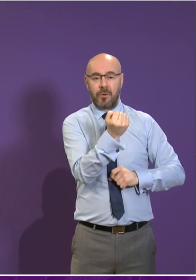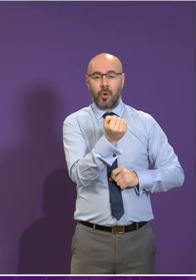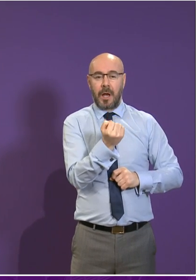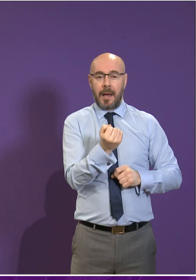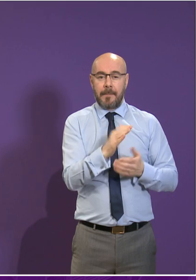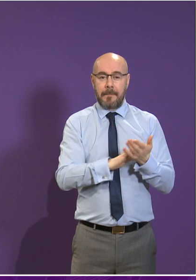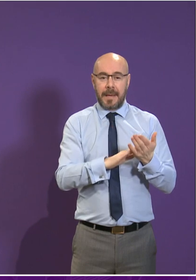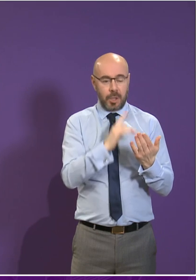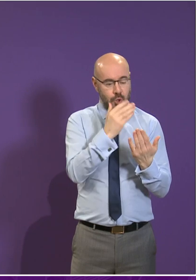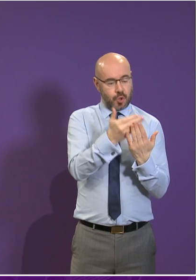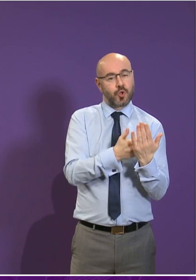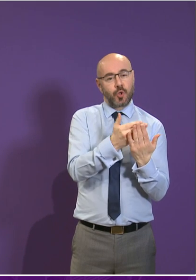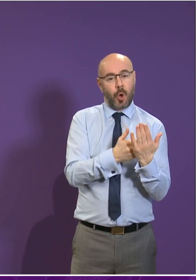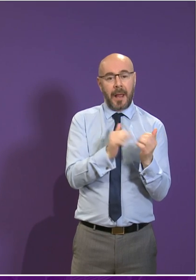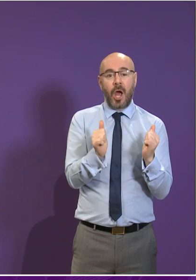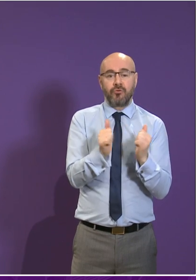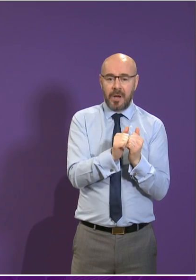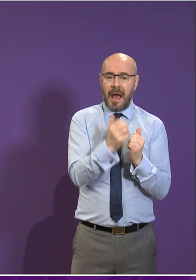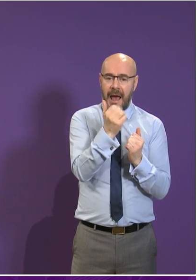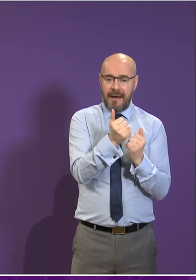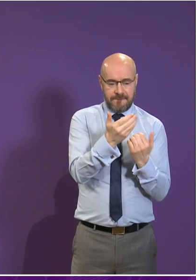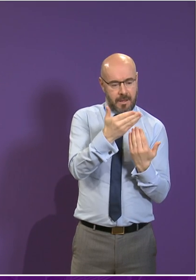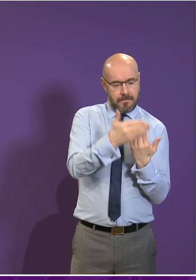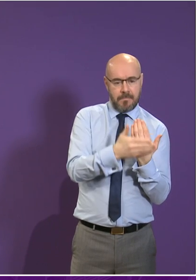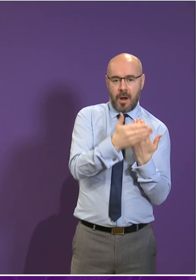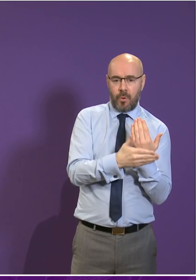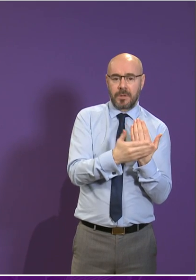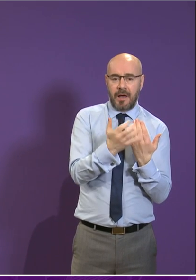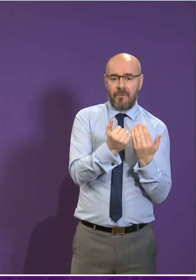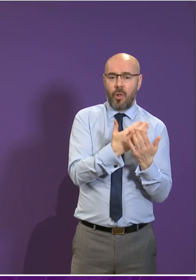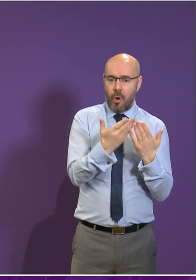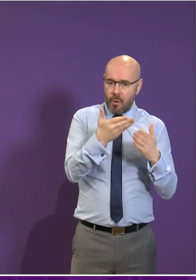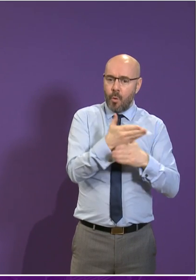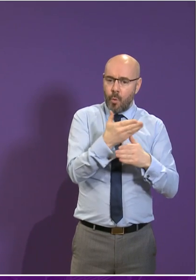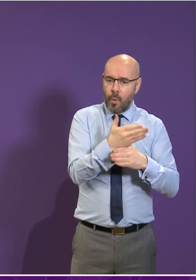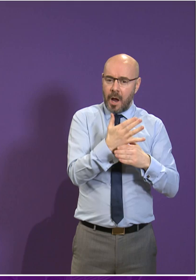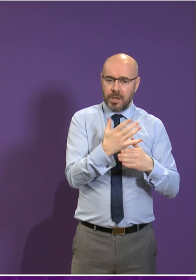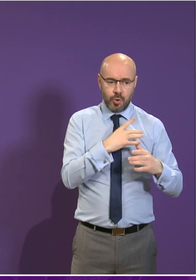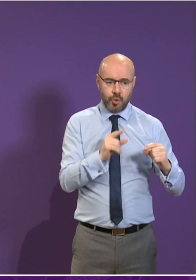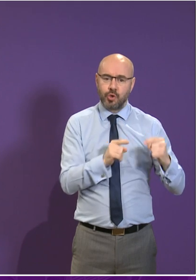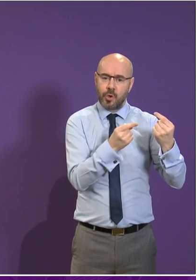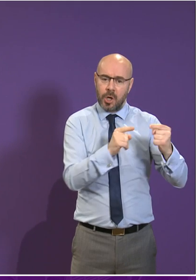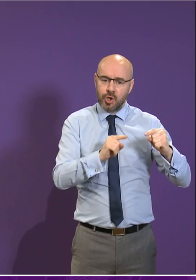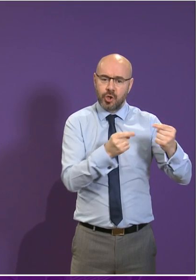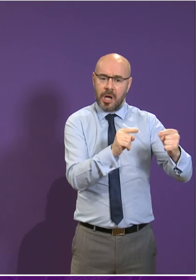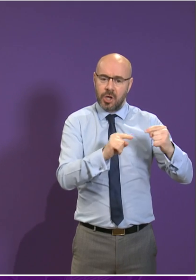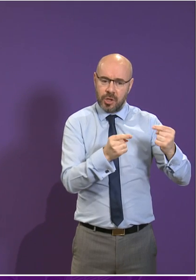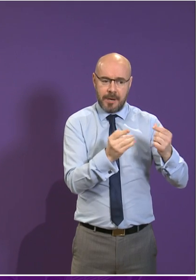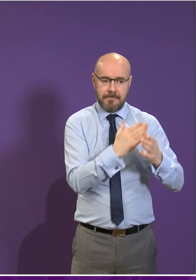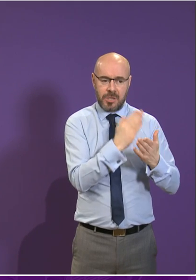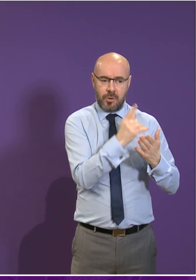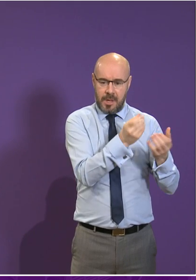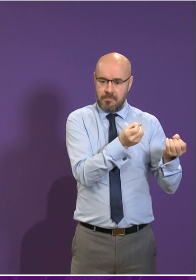getting the actual document kind of agreed, and there is an awful lot of challenge on outcome agreement managers to really deliver within the funding council as